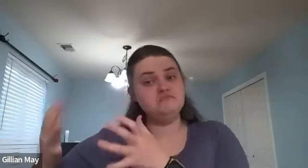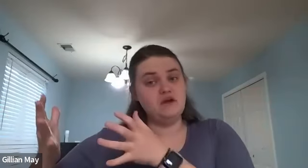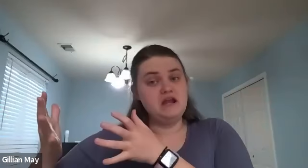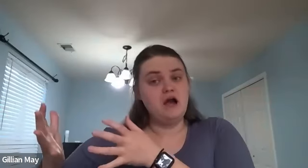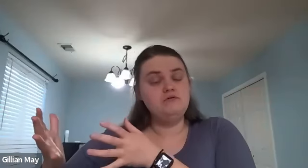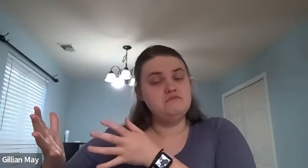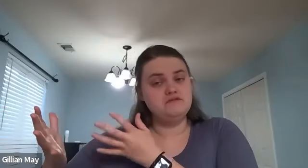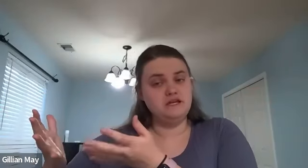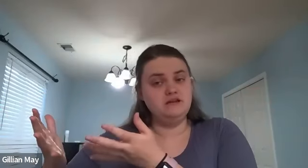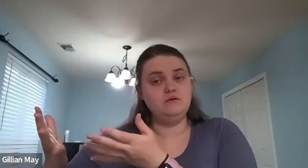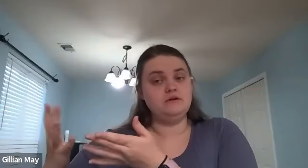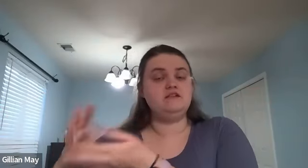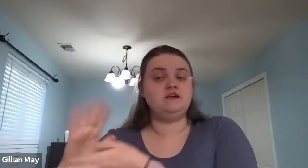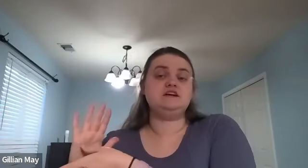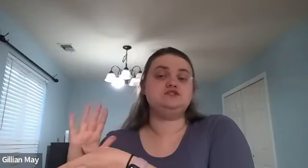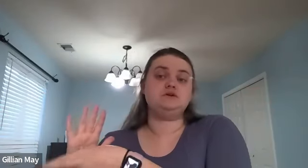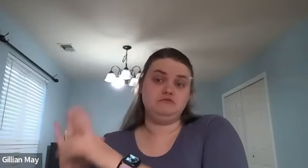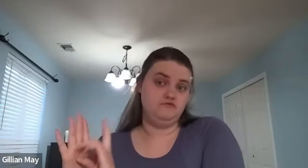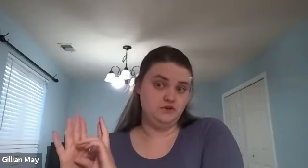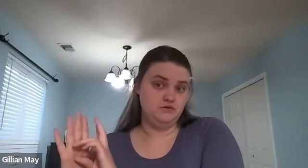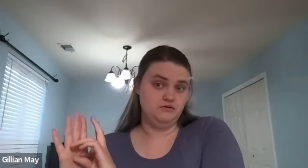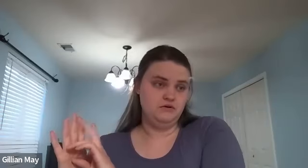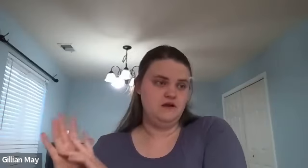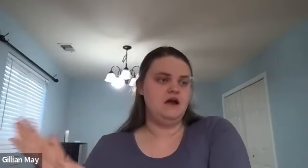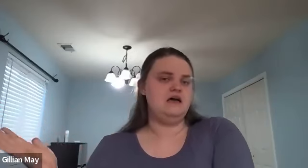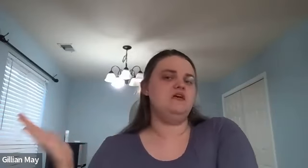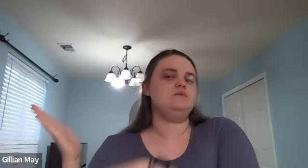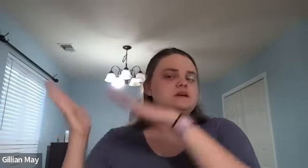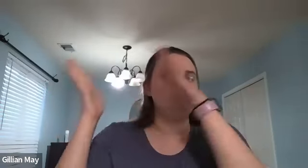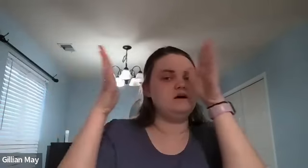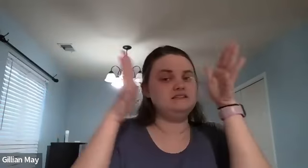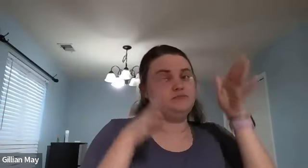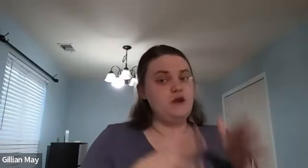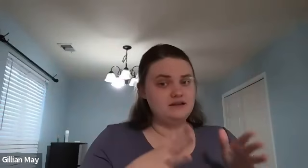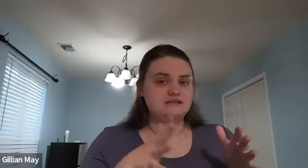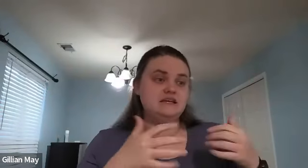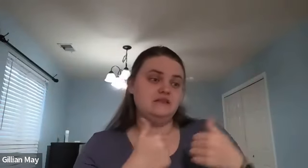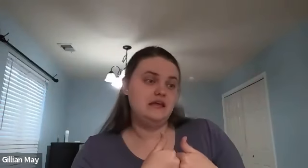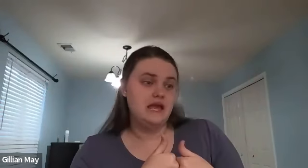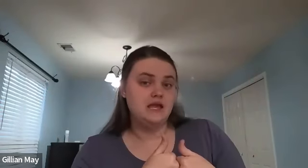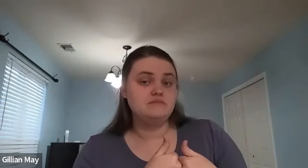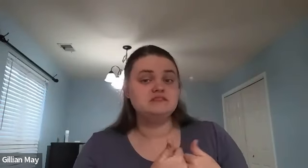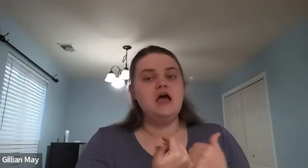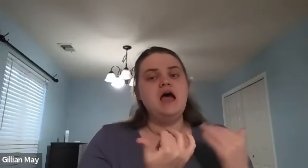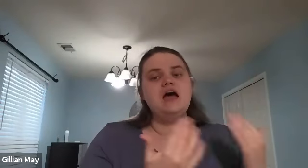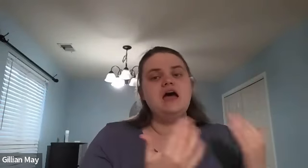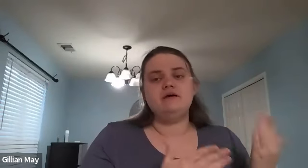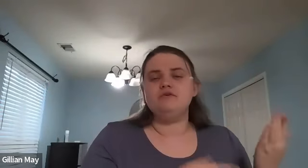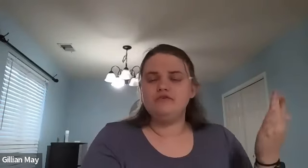right now of any, or any like signs you want to review. And then we can move on to the practicing and the games. And then before